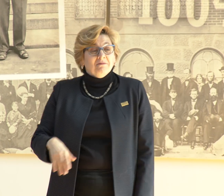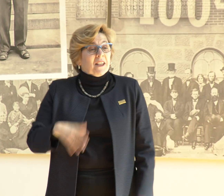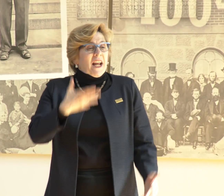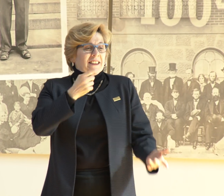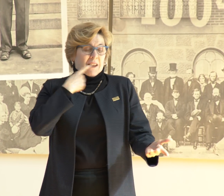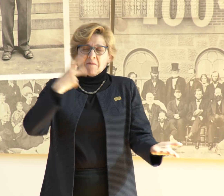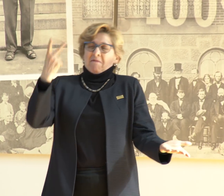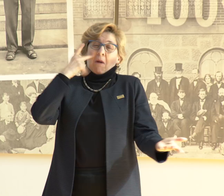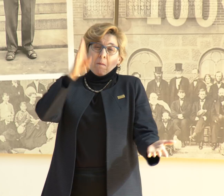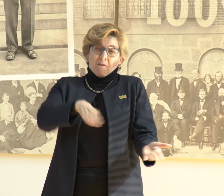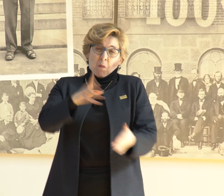anything.